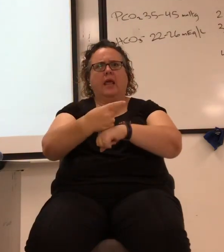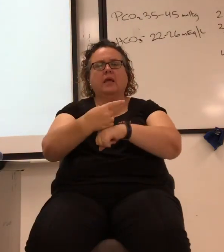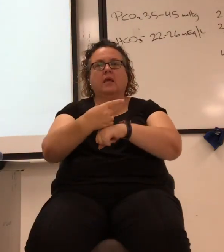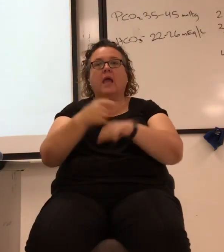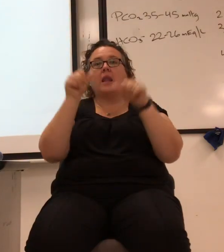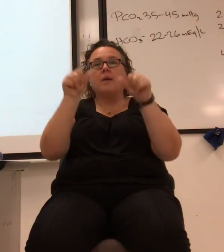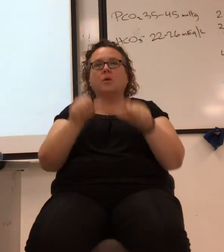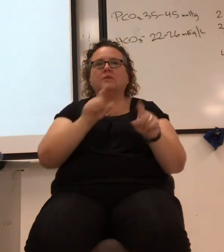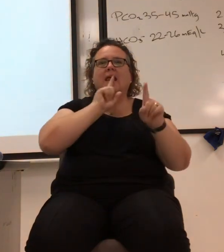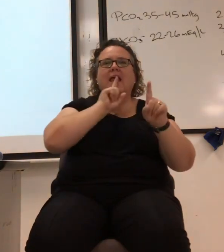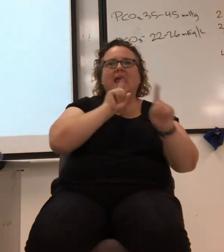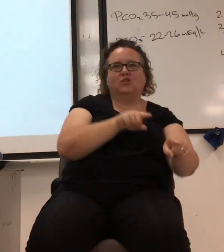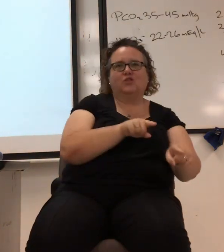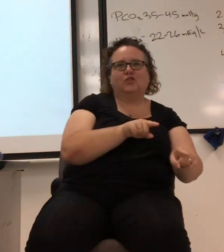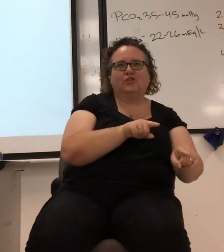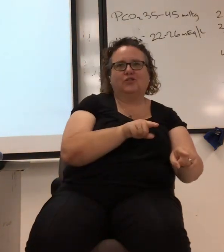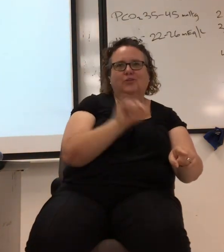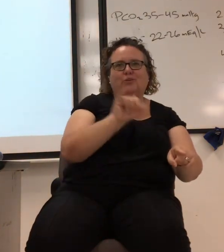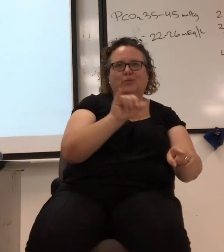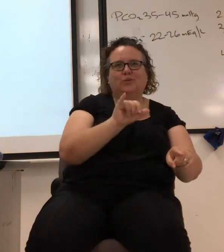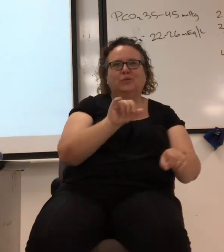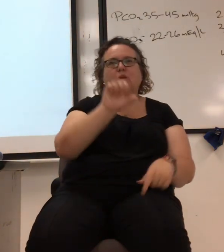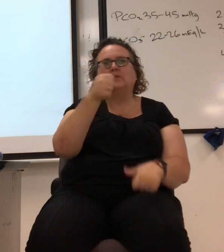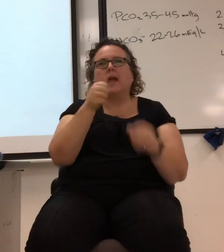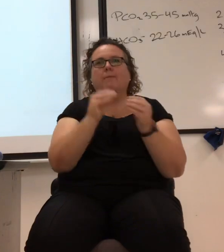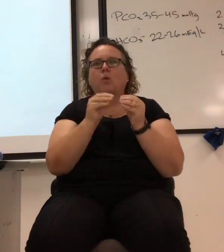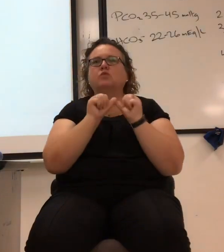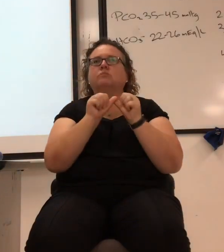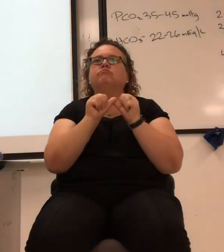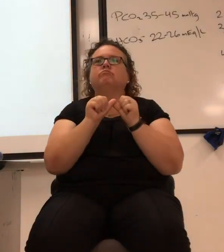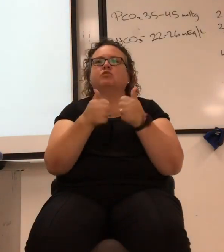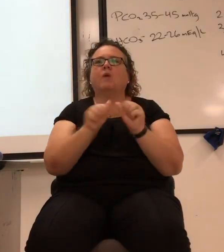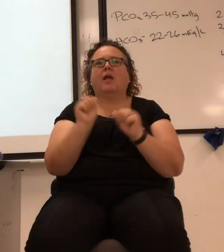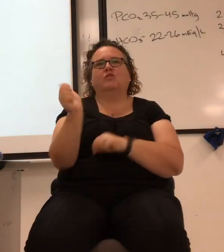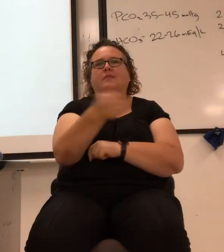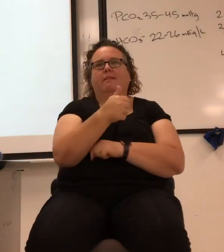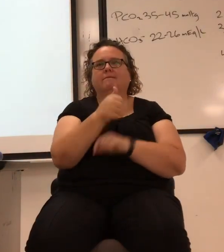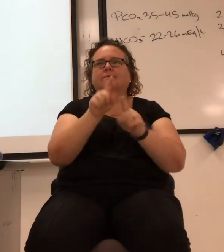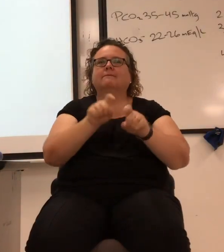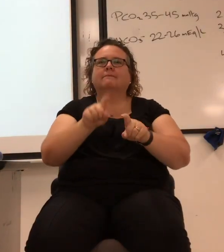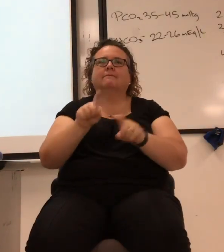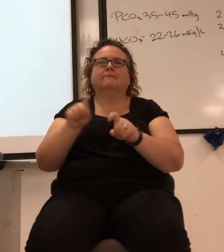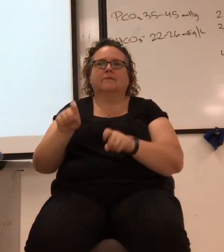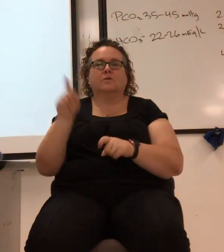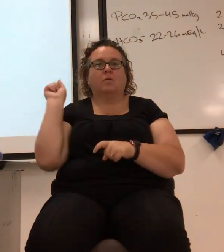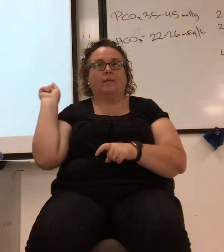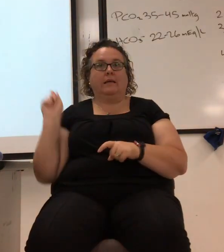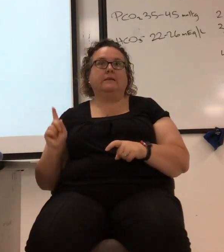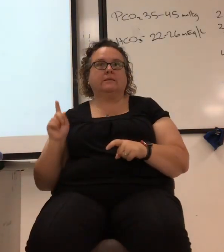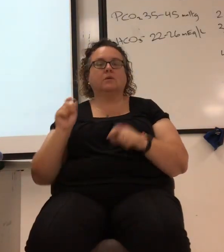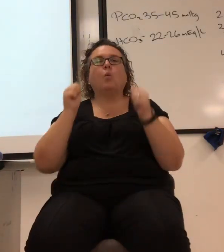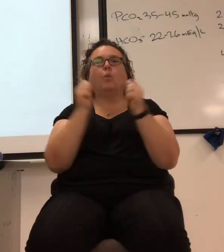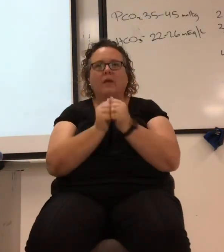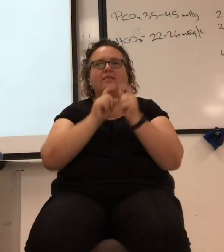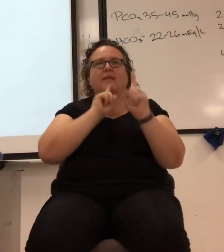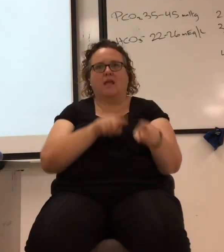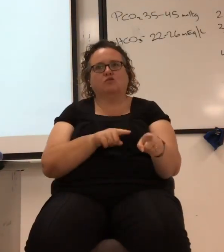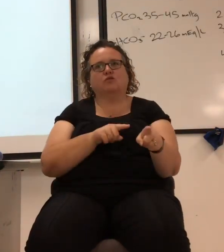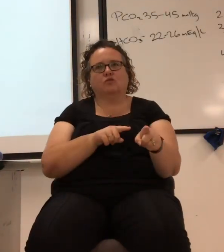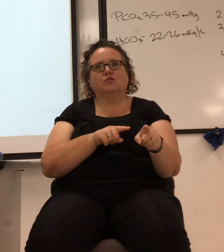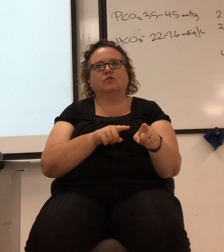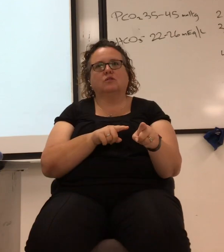and talk amongst yourselves and help each other through it. If you understand it, great. You know, be a good person. Stick